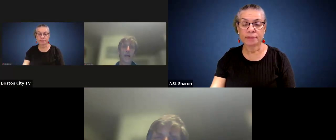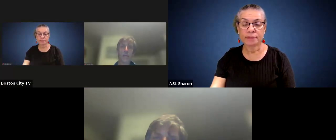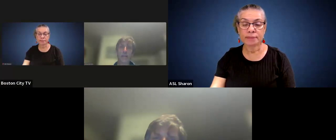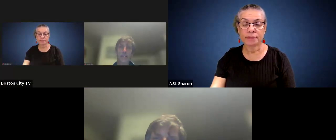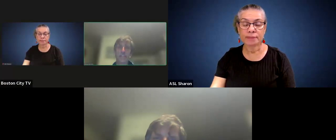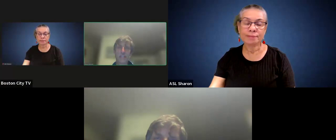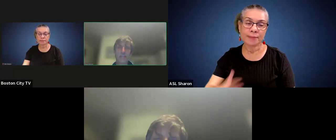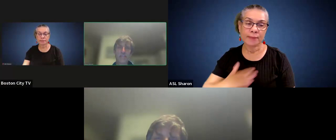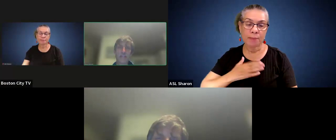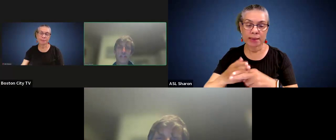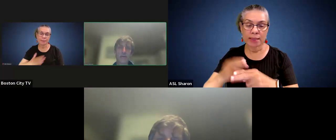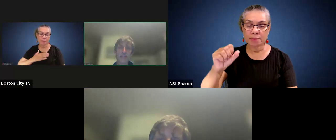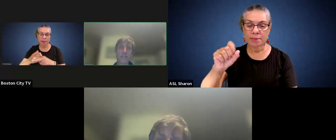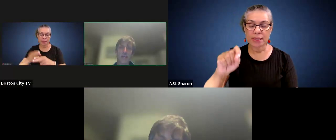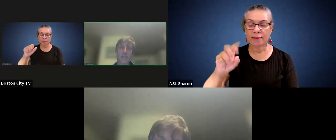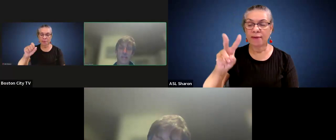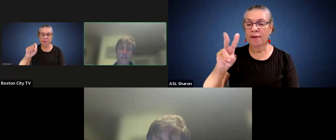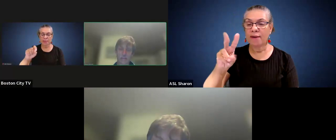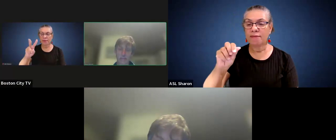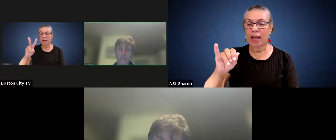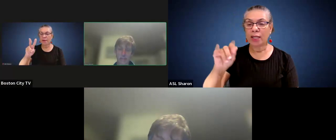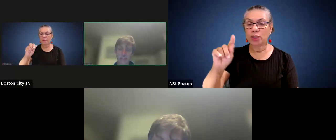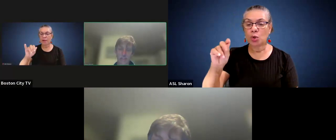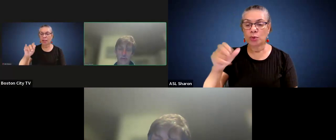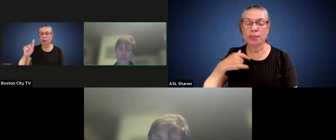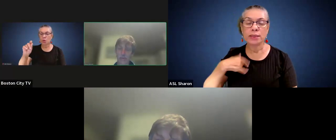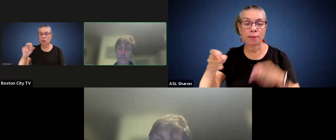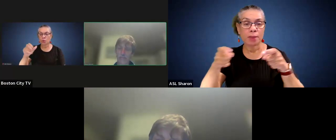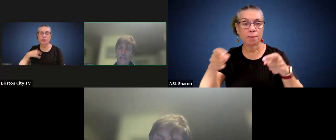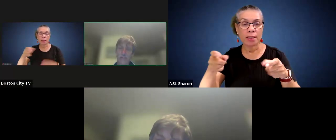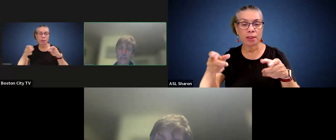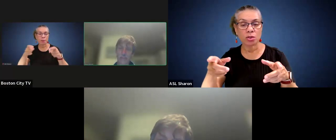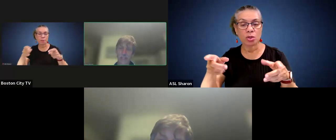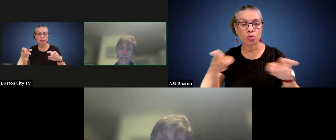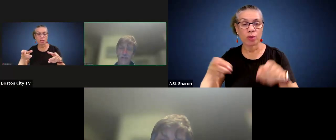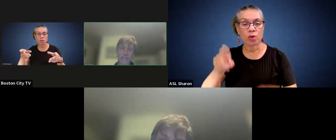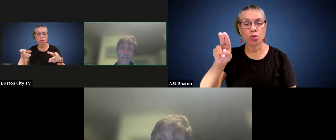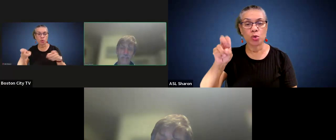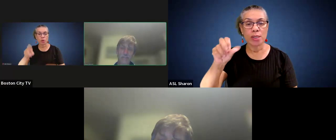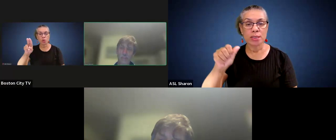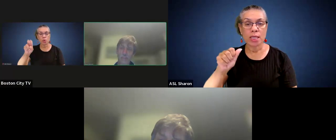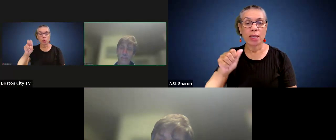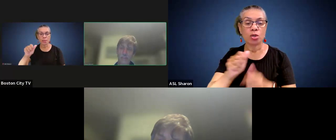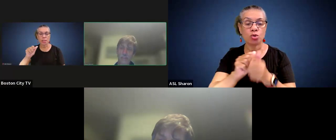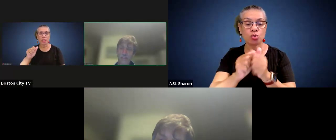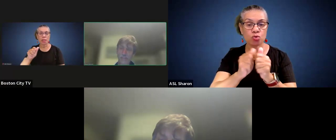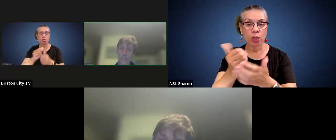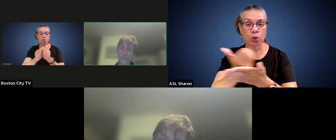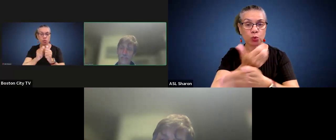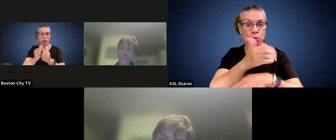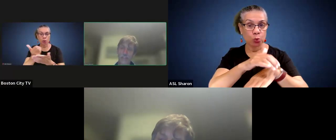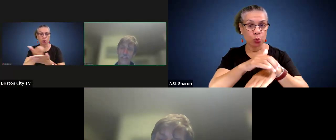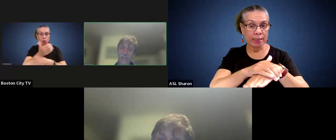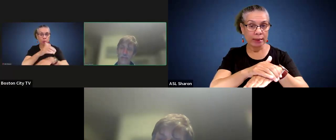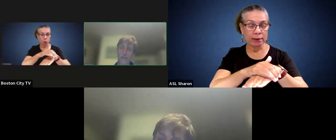My name is Steve Vitonis. I'm the managing director of USA Track and Field New England Association, which